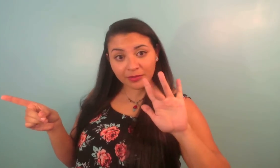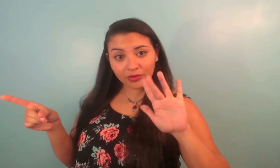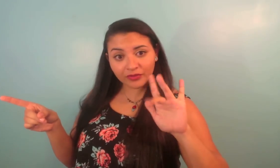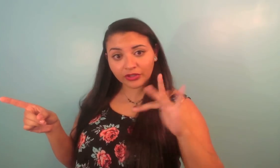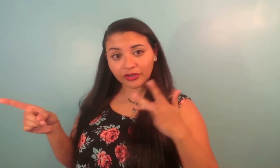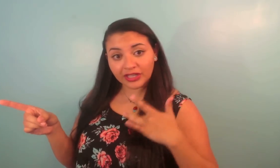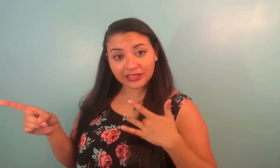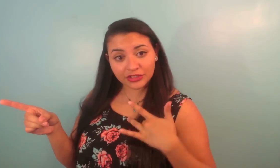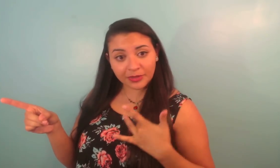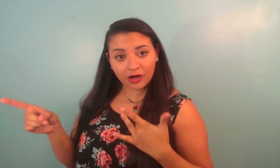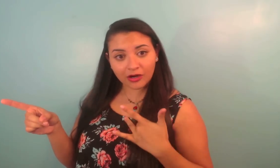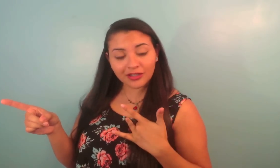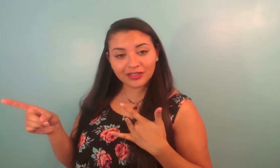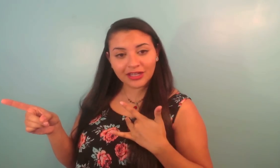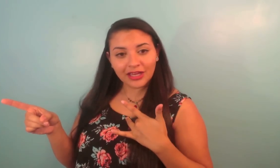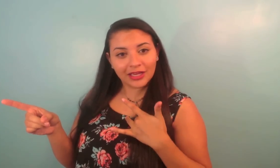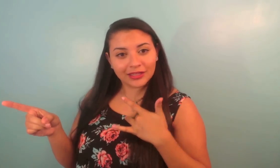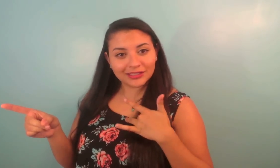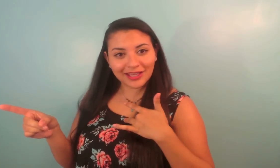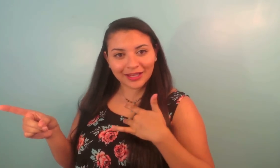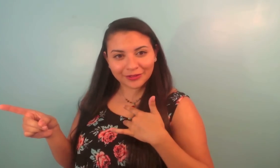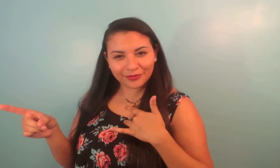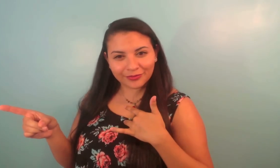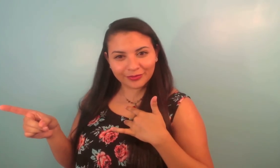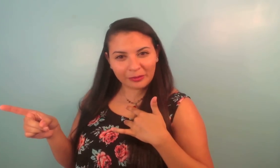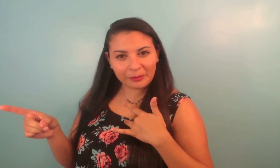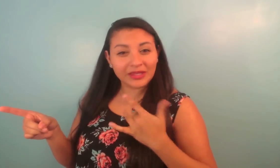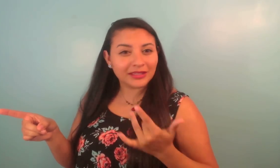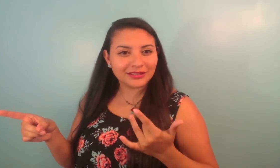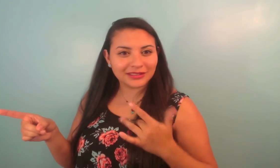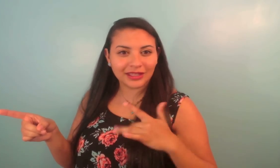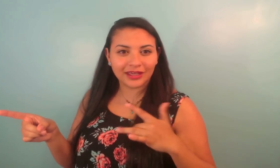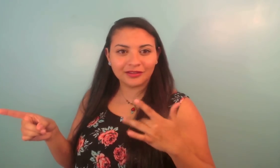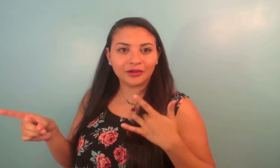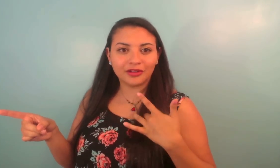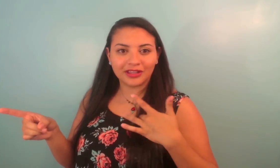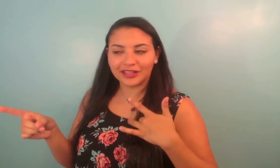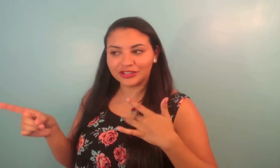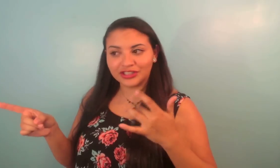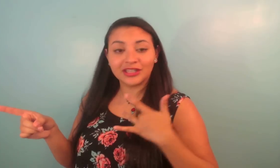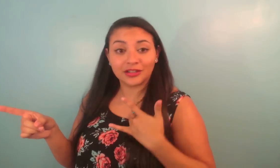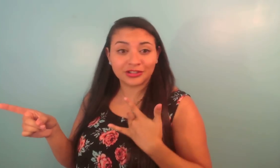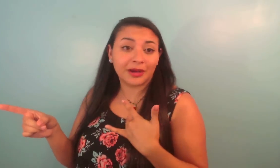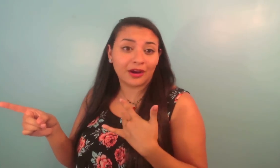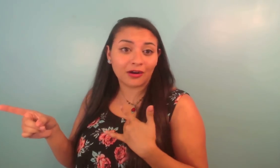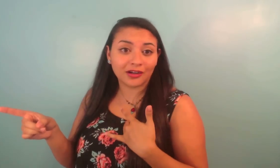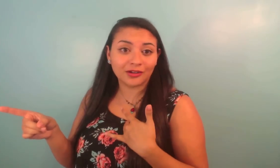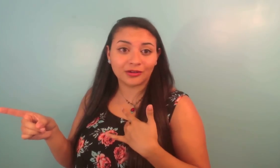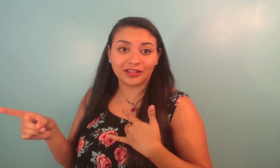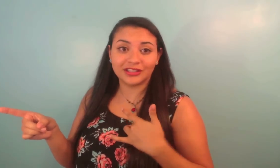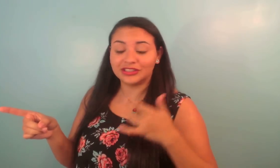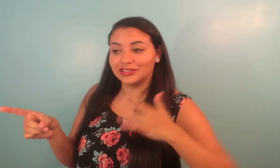middle finger and I touch my heart. And this kind of means like literally like she touched my heart or like she, you